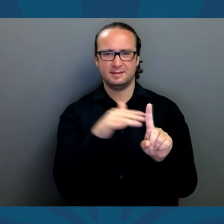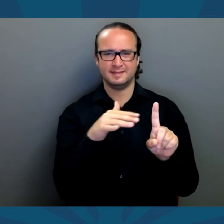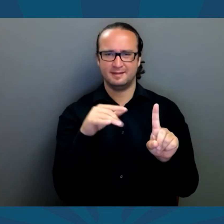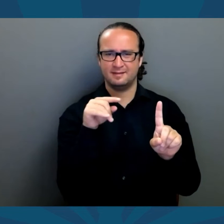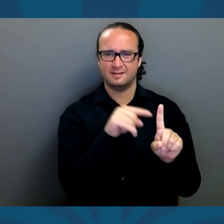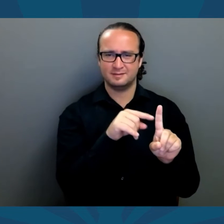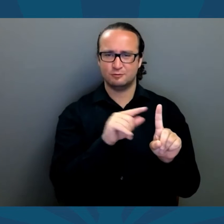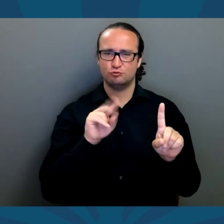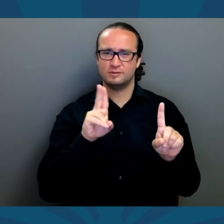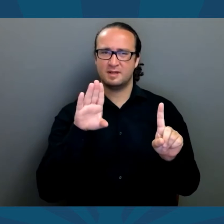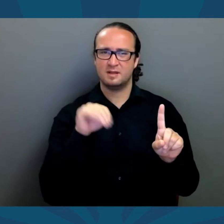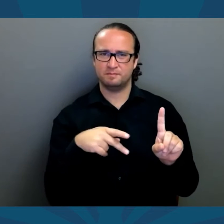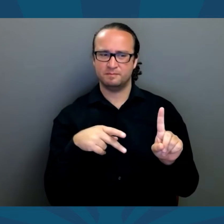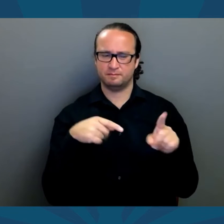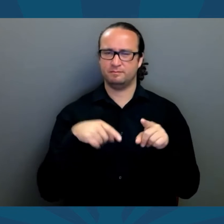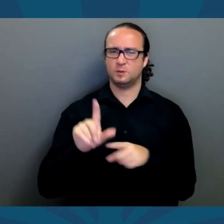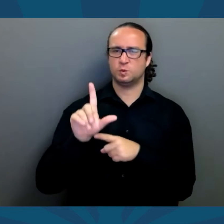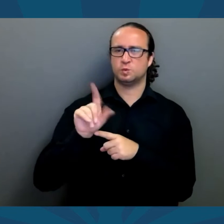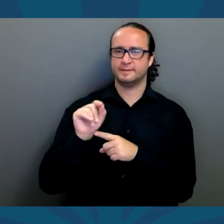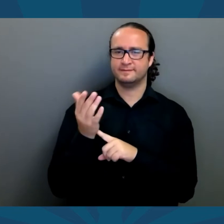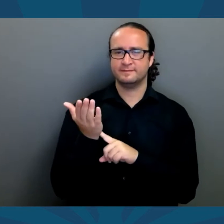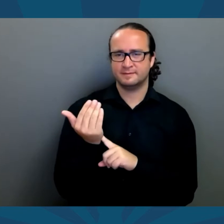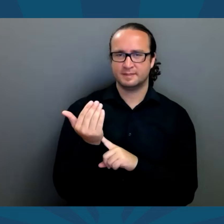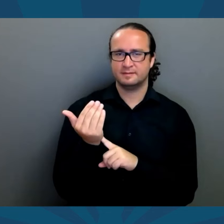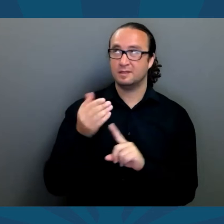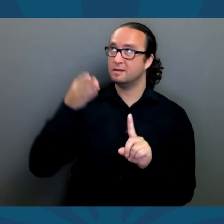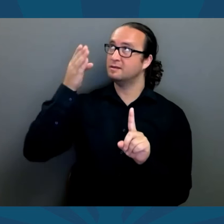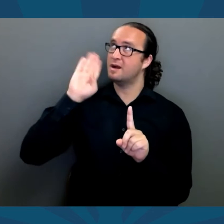media attacked Trump in 2015.